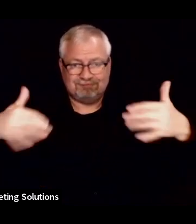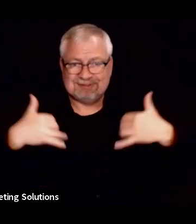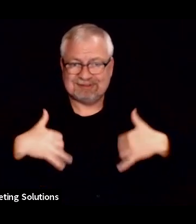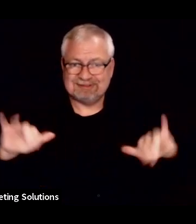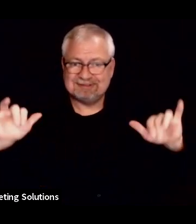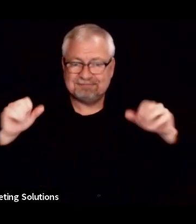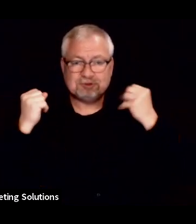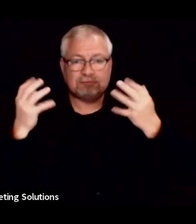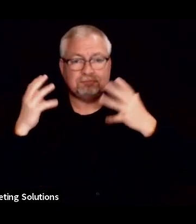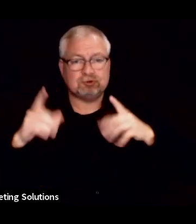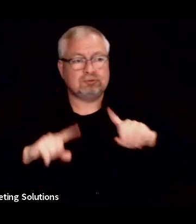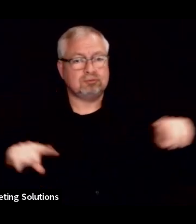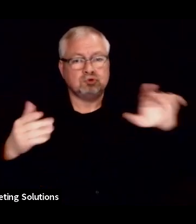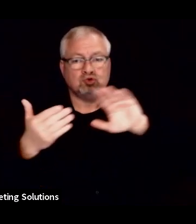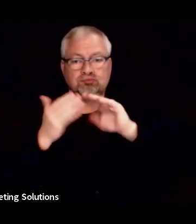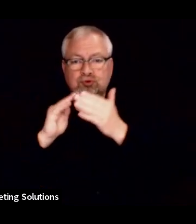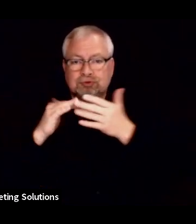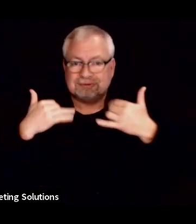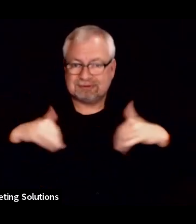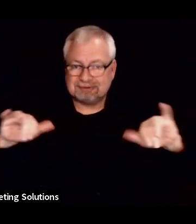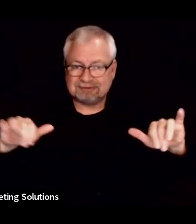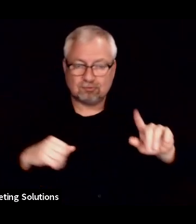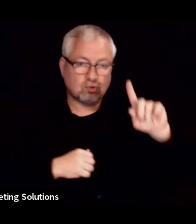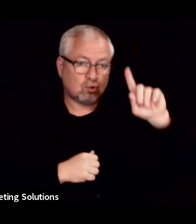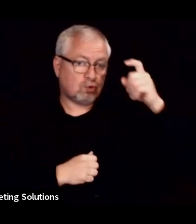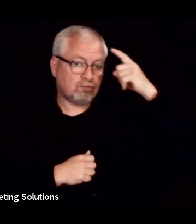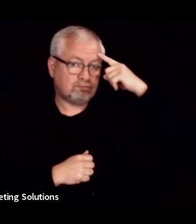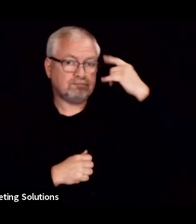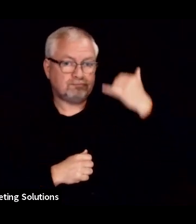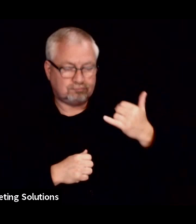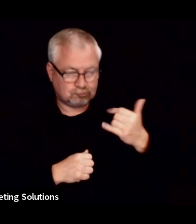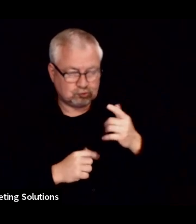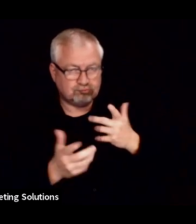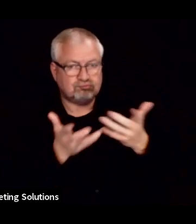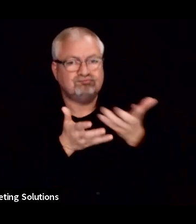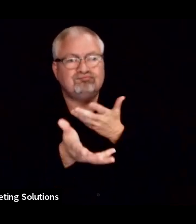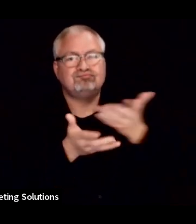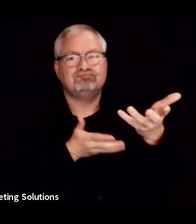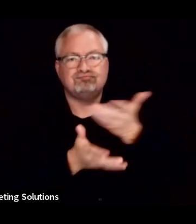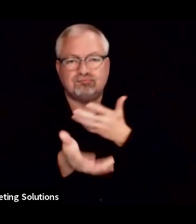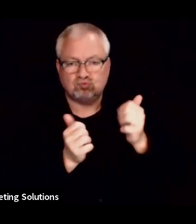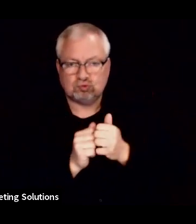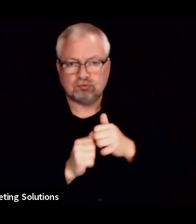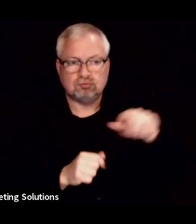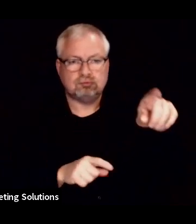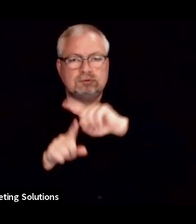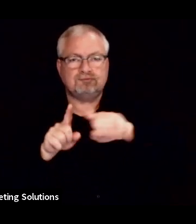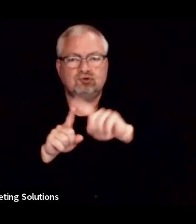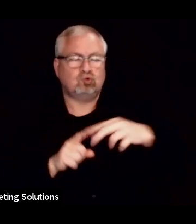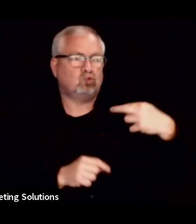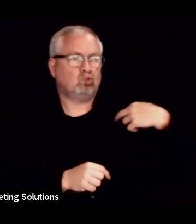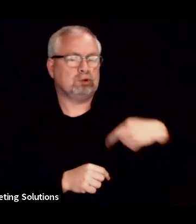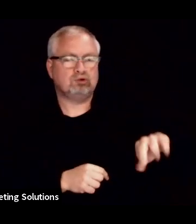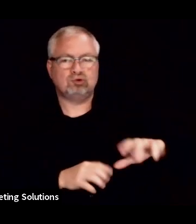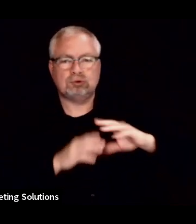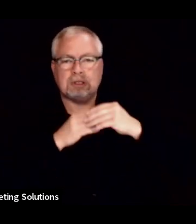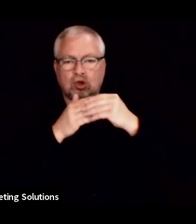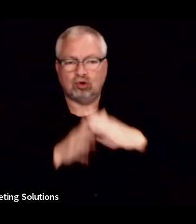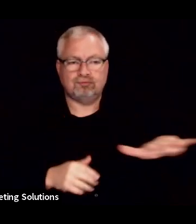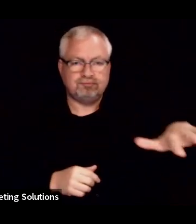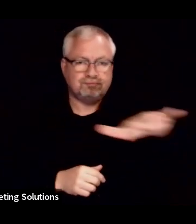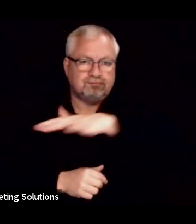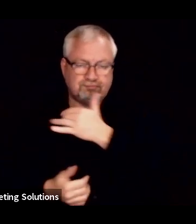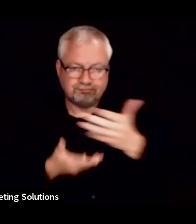been in dialogue with faith leaders, and I believe he may have a